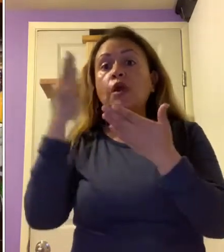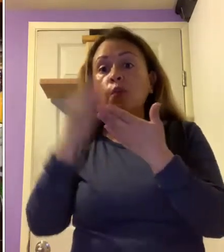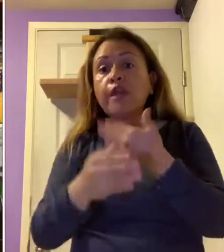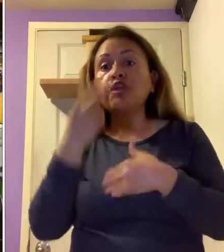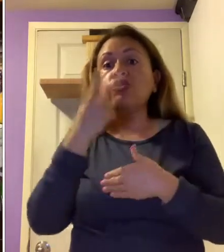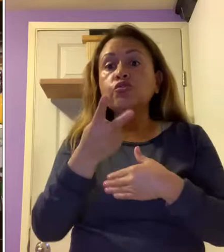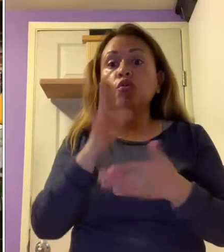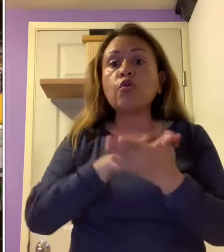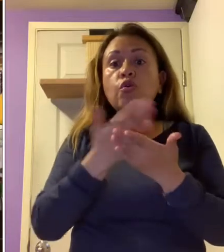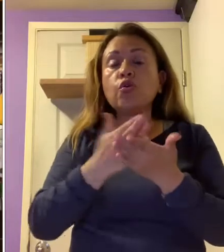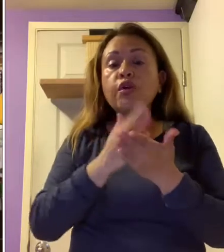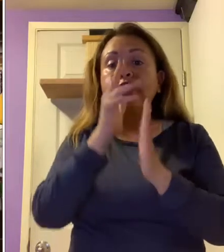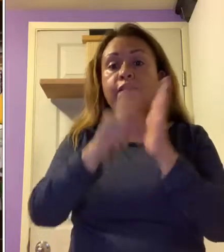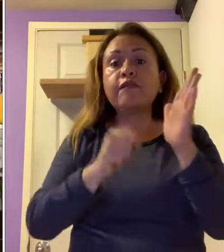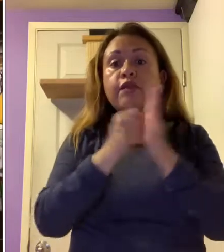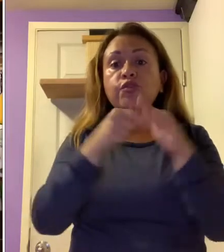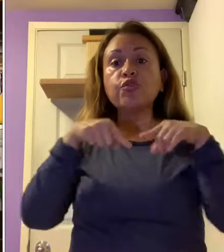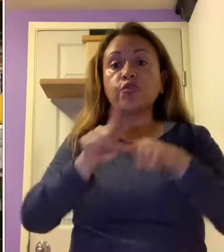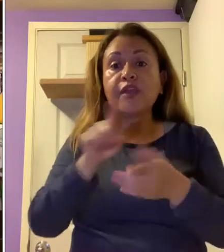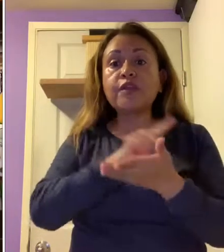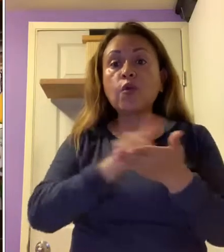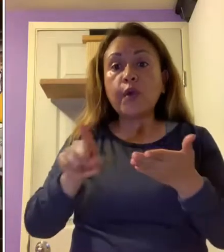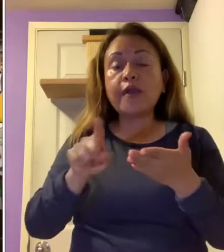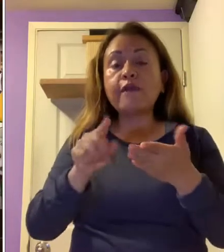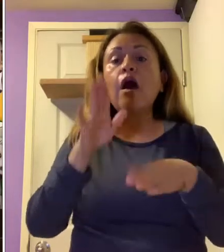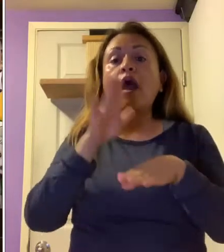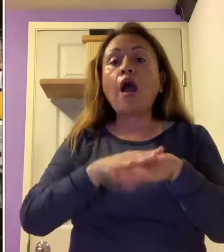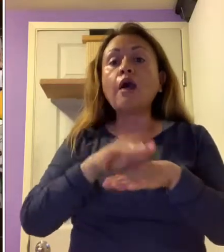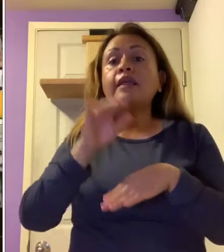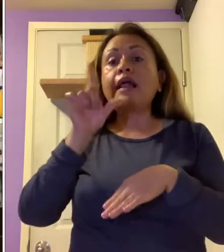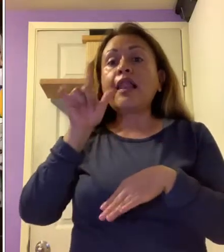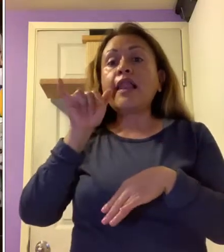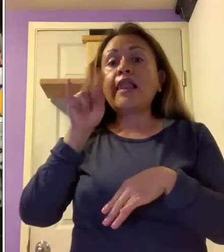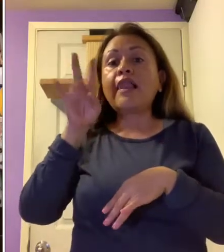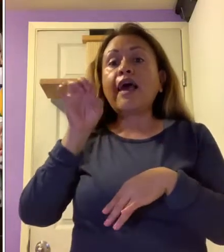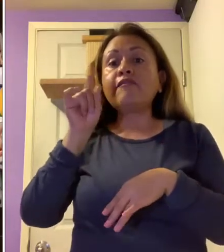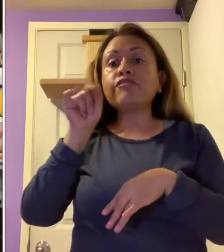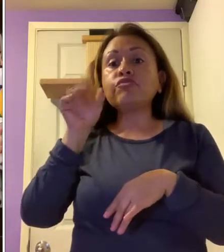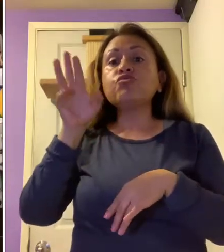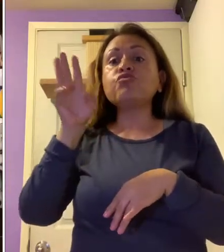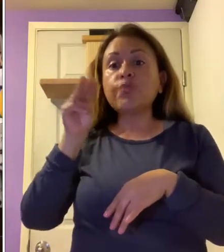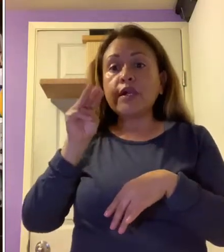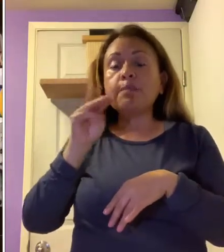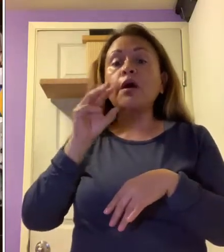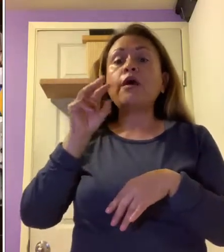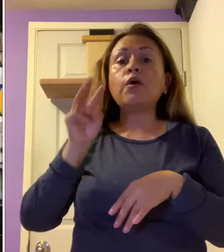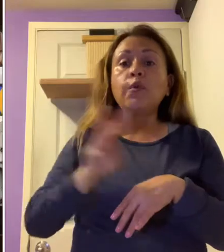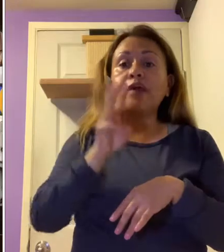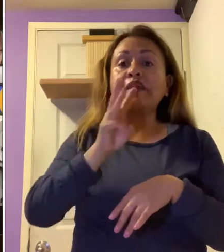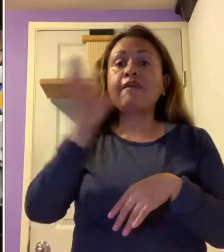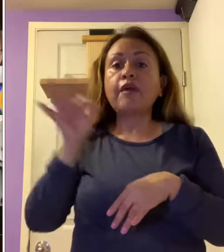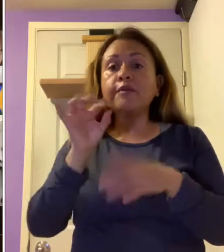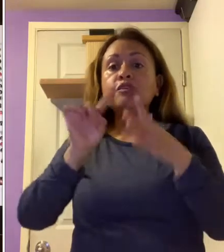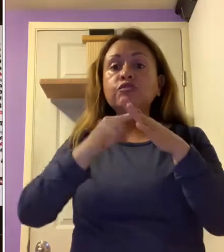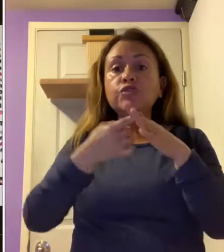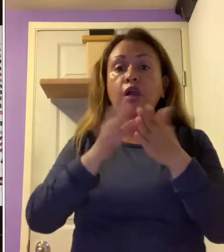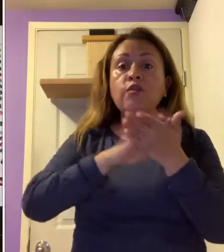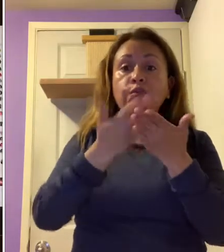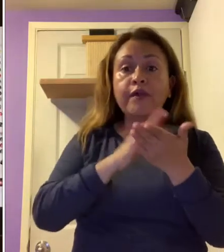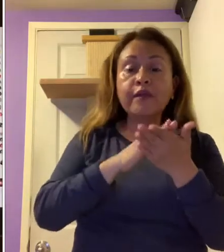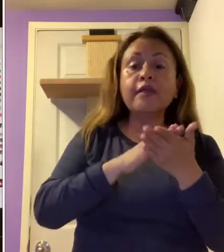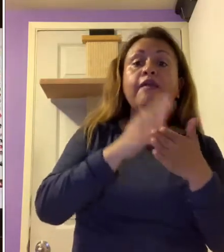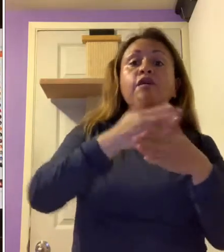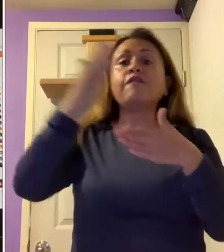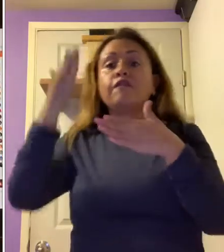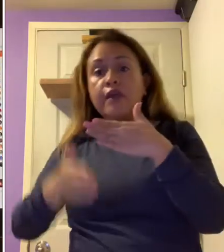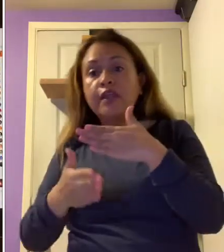grocery stores on the weekend, 2 cooking videos during the week, including a live stream, usually Wednesday or Friday. We make a recipe from start to finish.